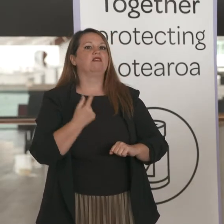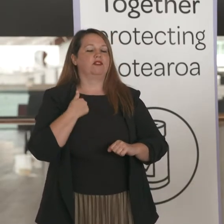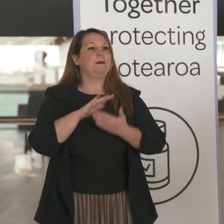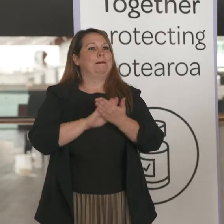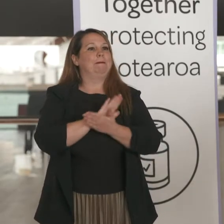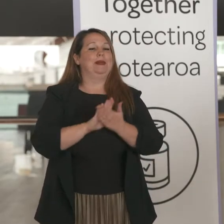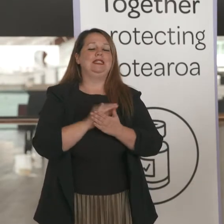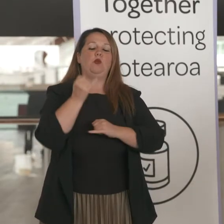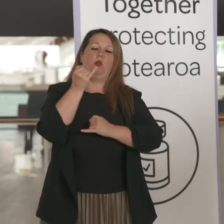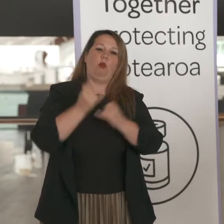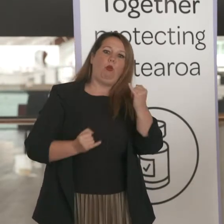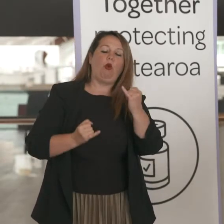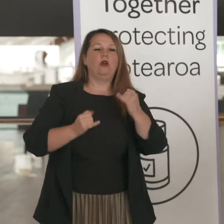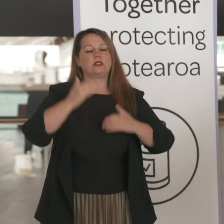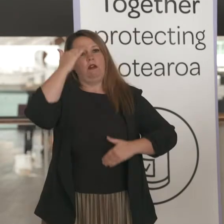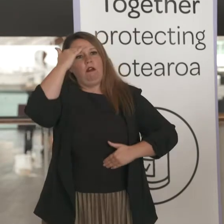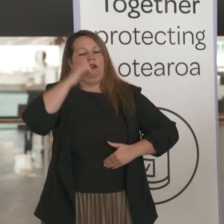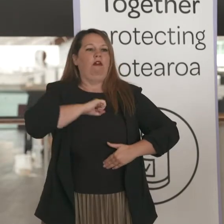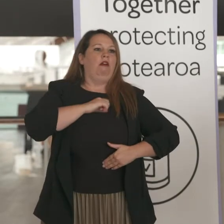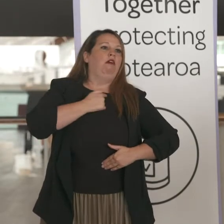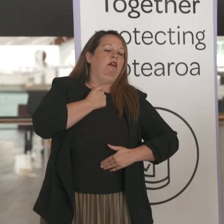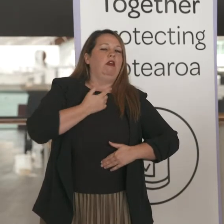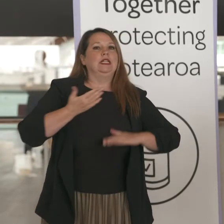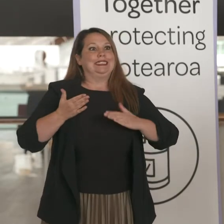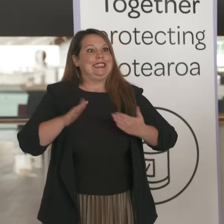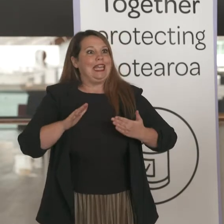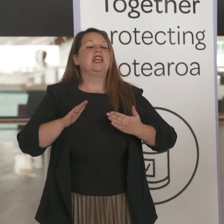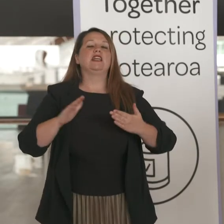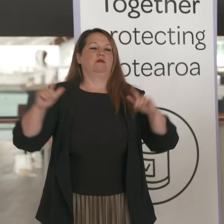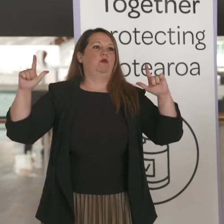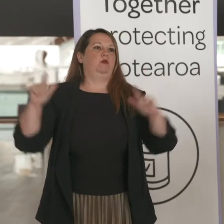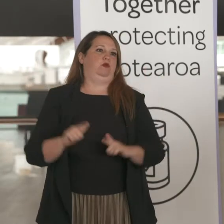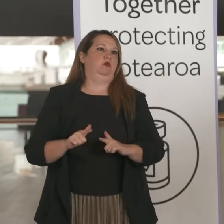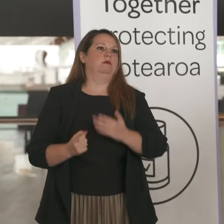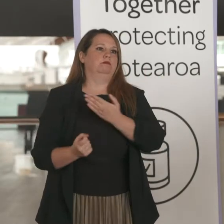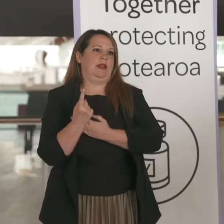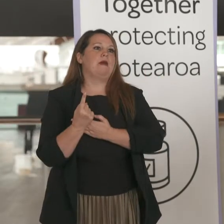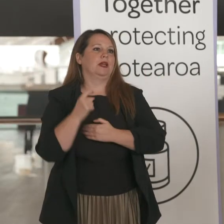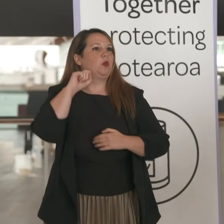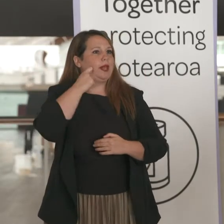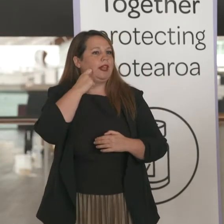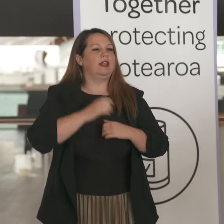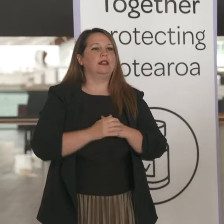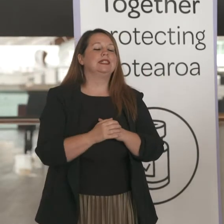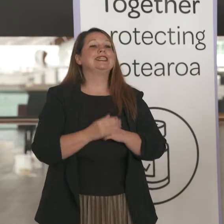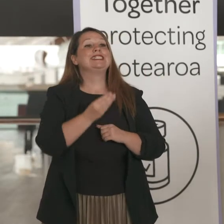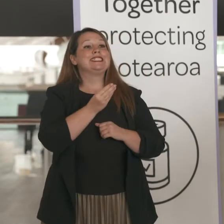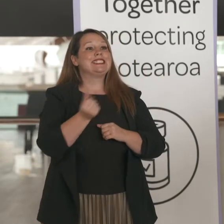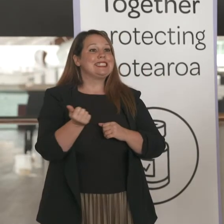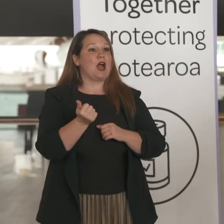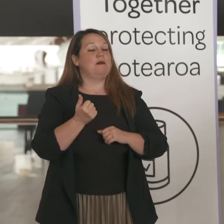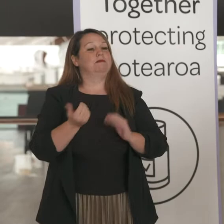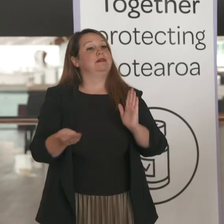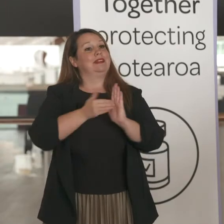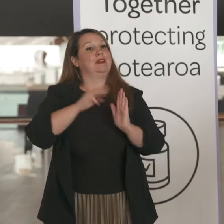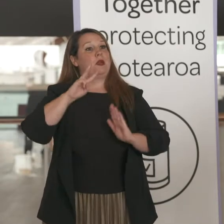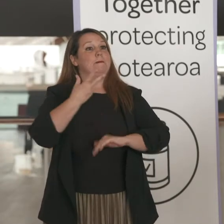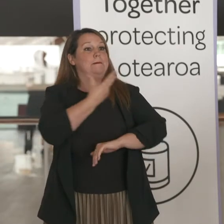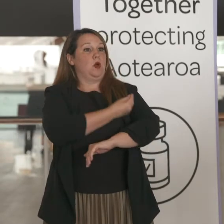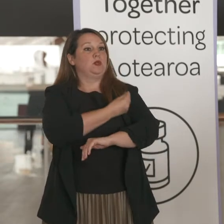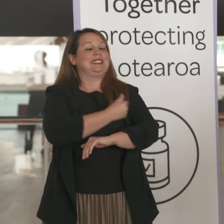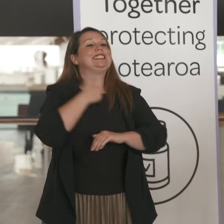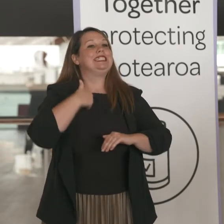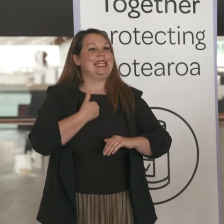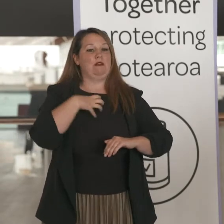infection. Some vaccines require more than 1 booster to maintain good protection over time, and